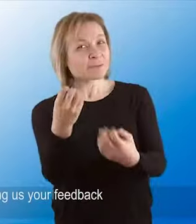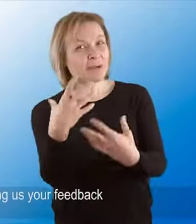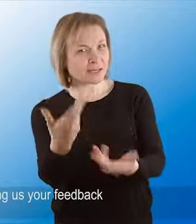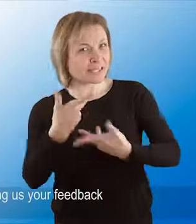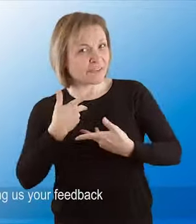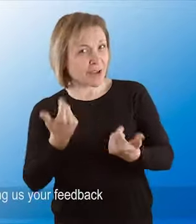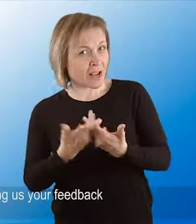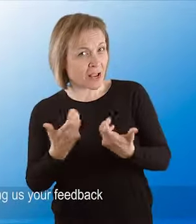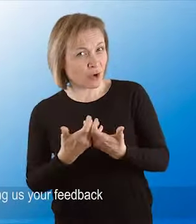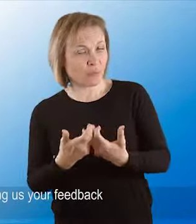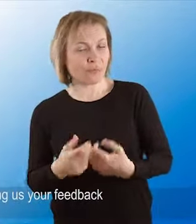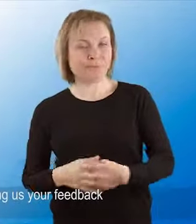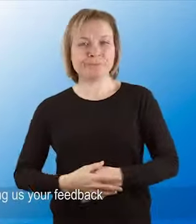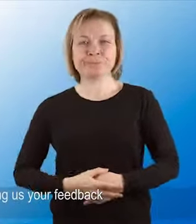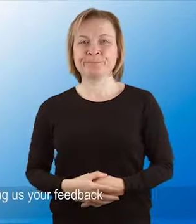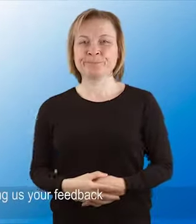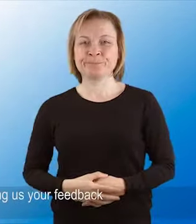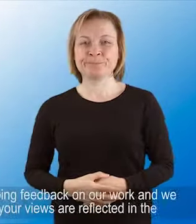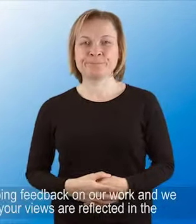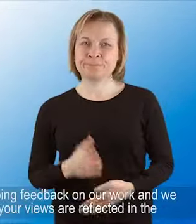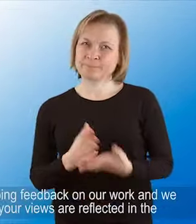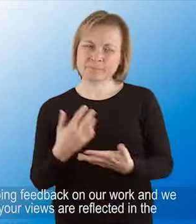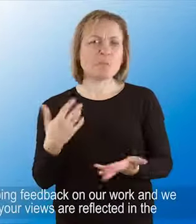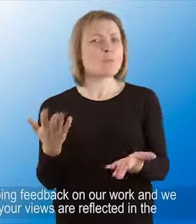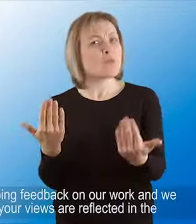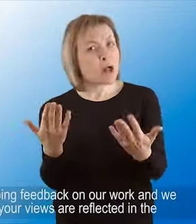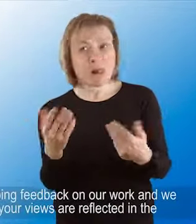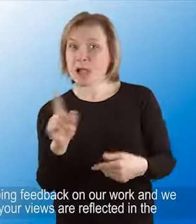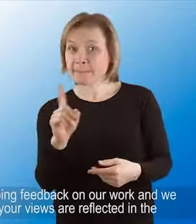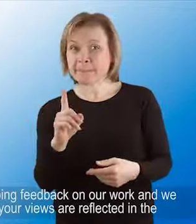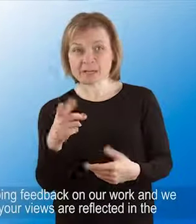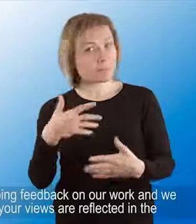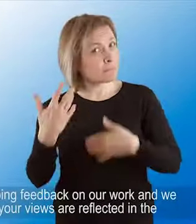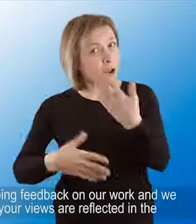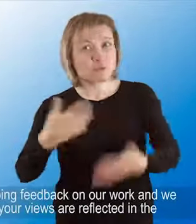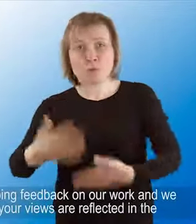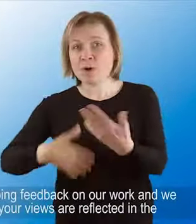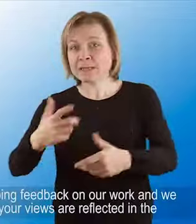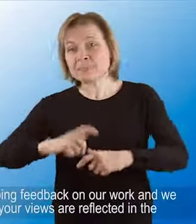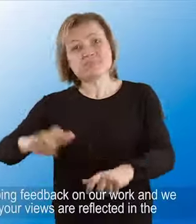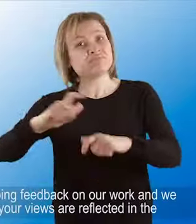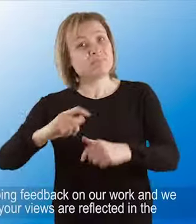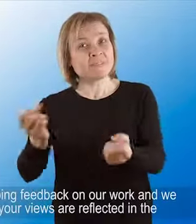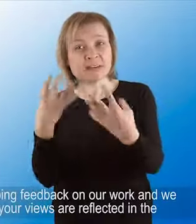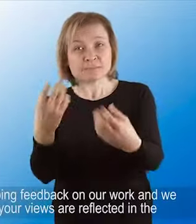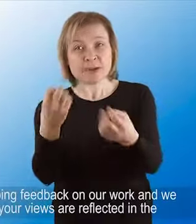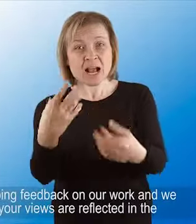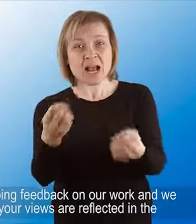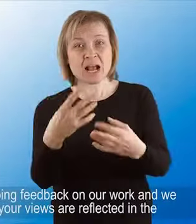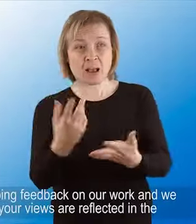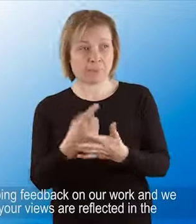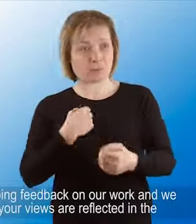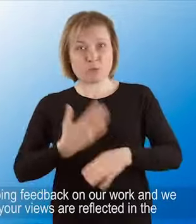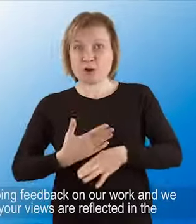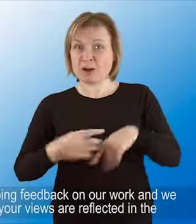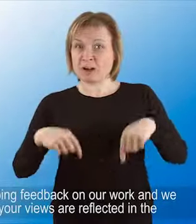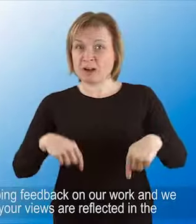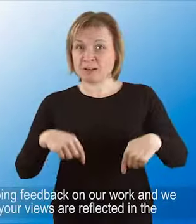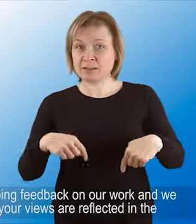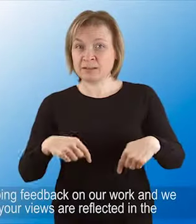1.3. Giving us your feedback. We welcome your ongoing feedback on our work and we aim to ensure that your